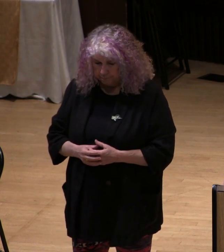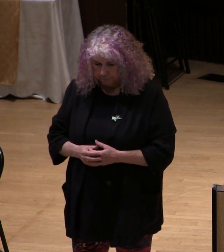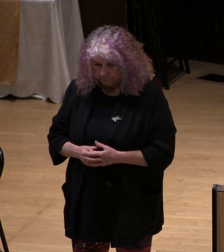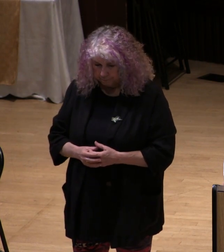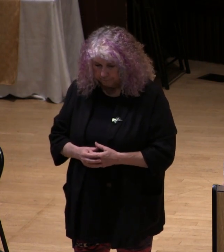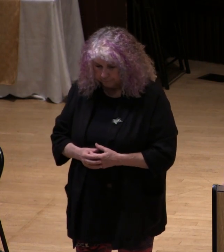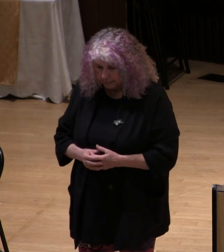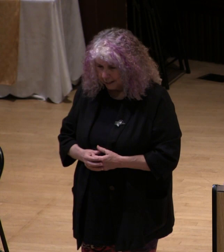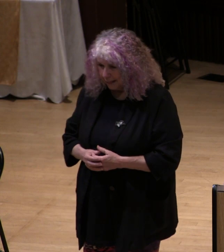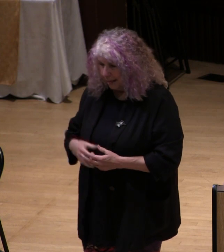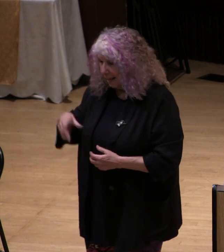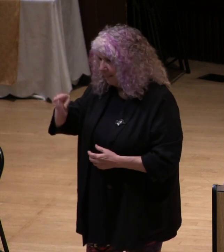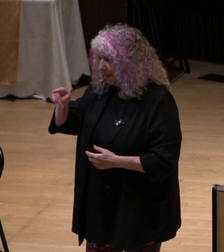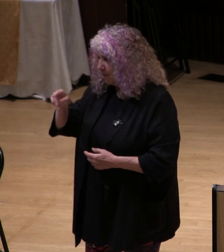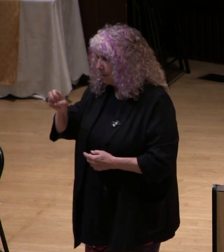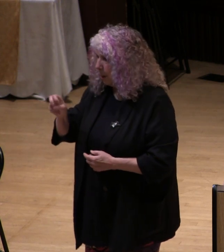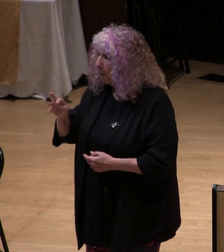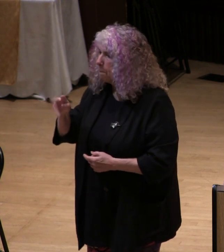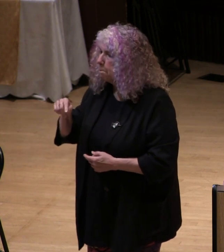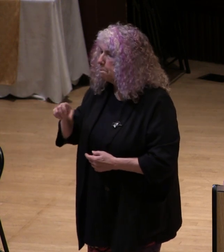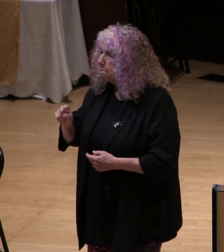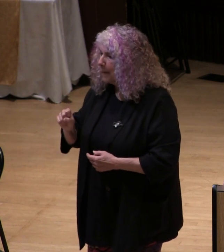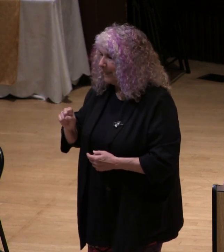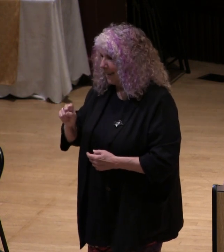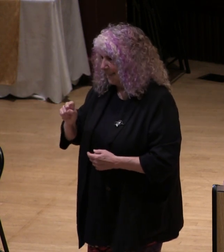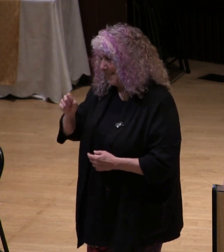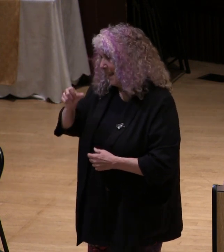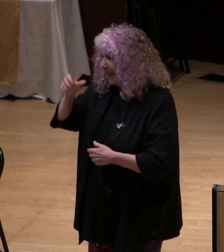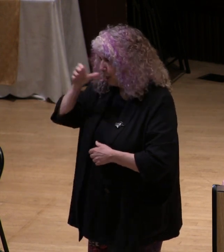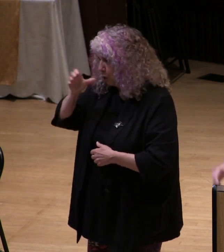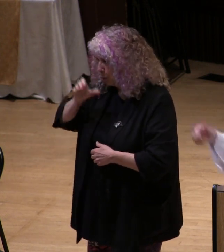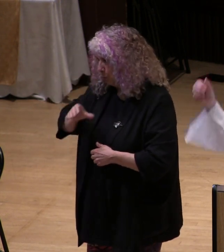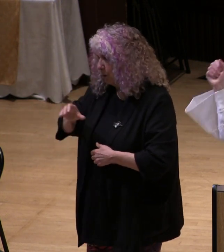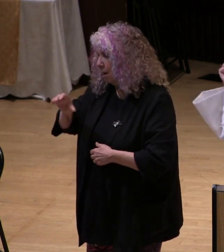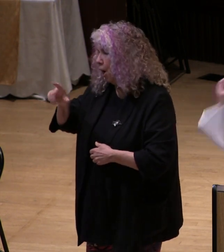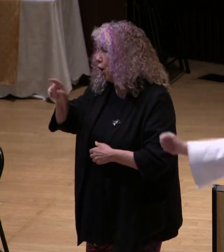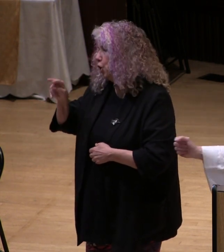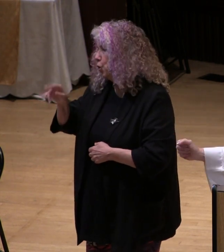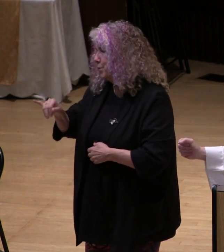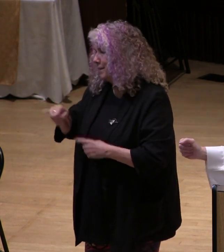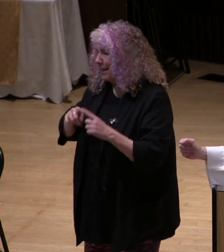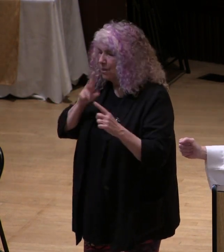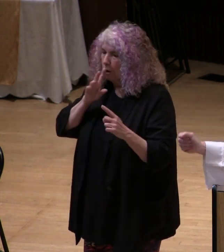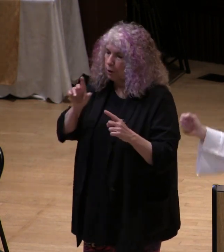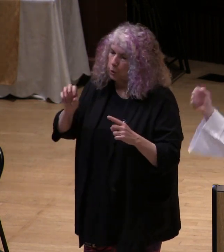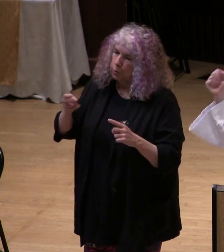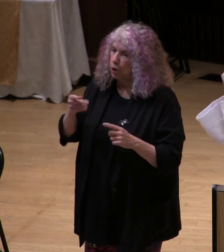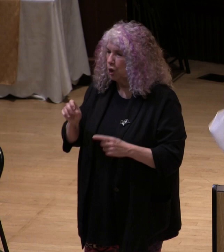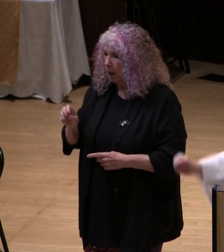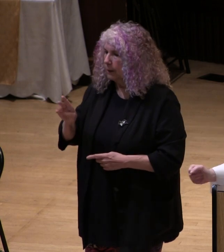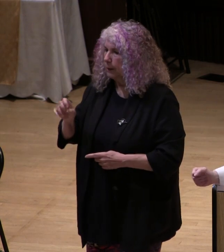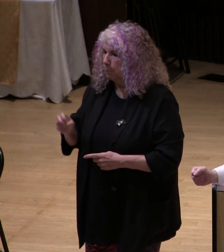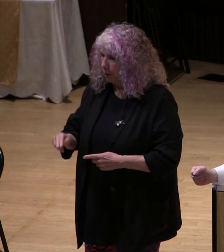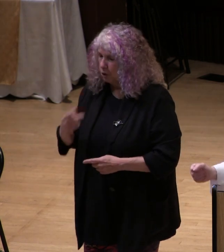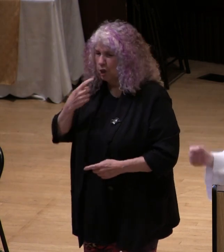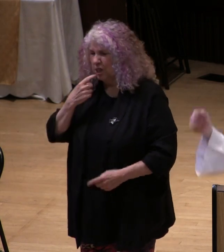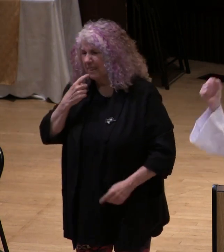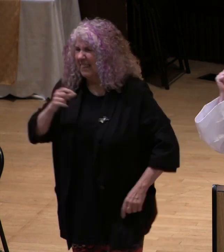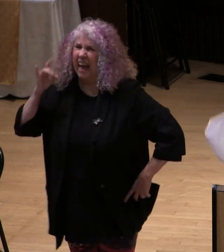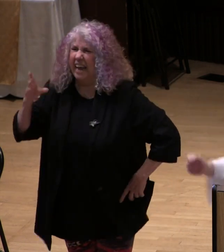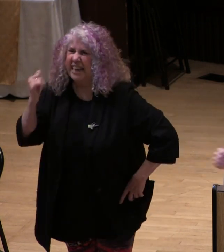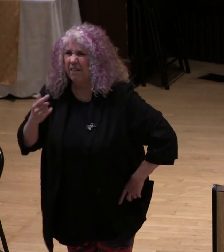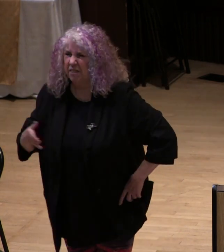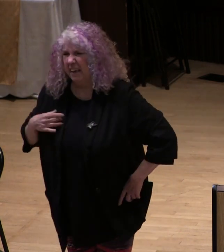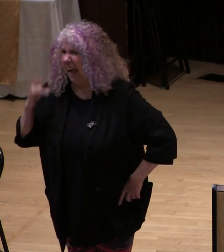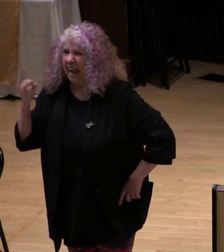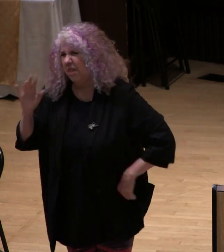There's a Peanuts cartoon with Lucy talking to Charlie Brown, and Lucy says, "I hate everything. I hate everybody.